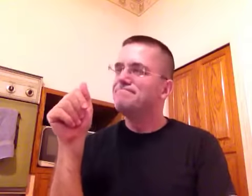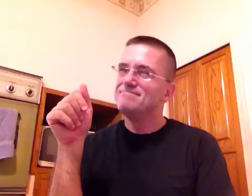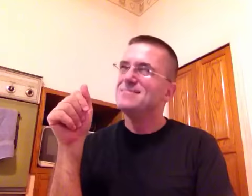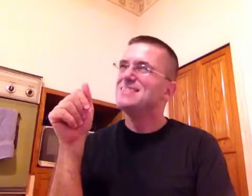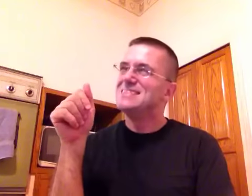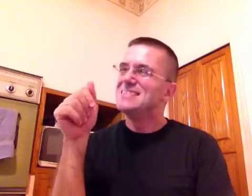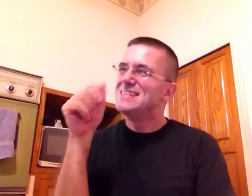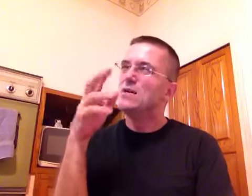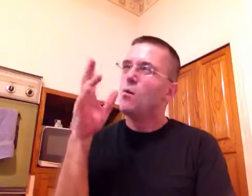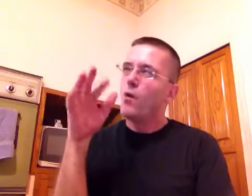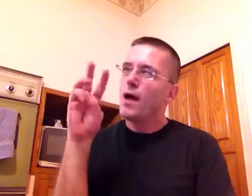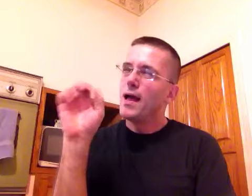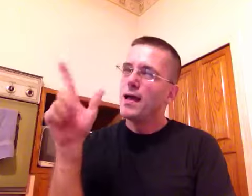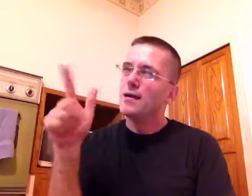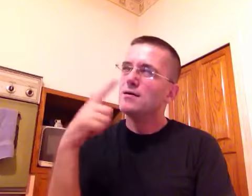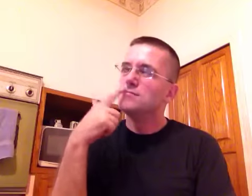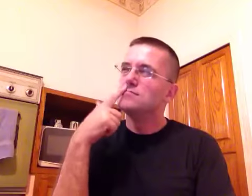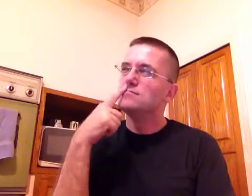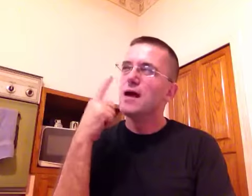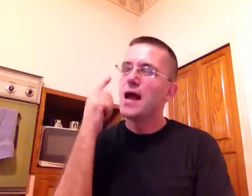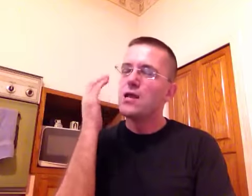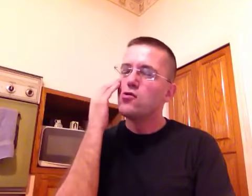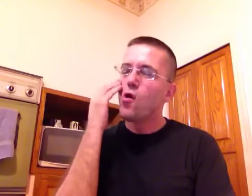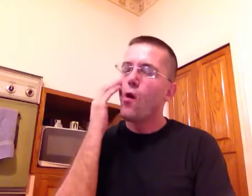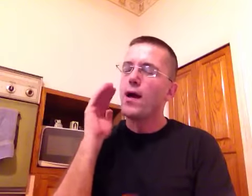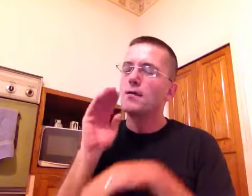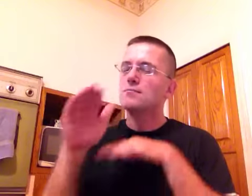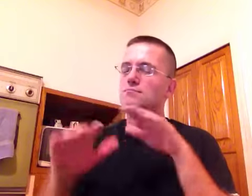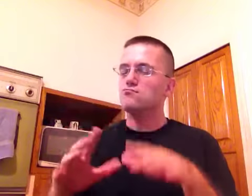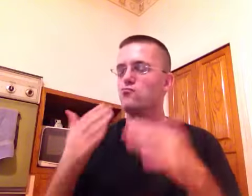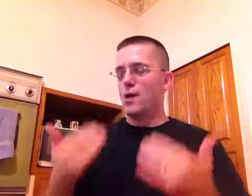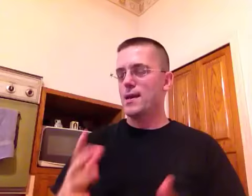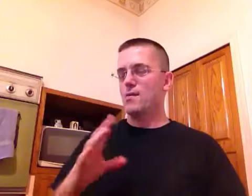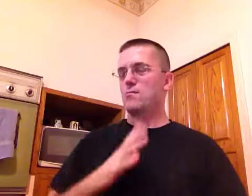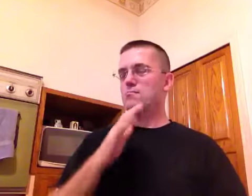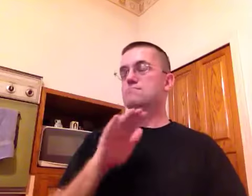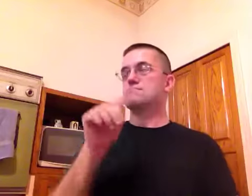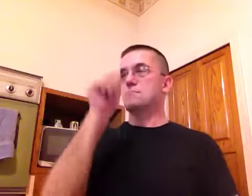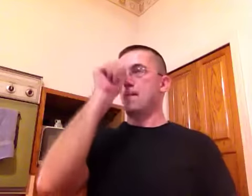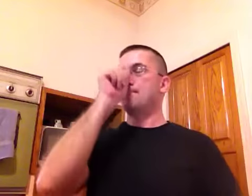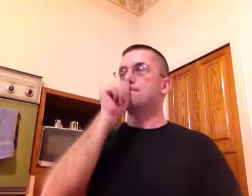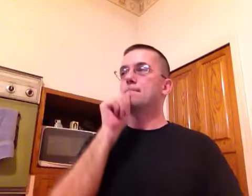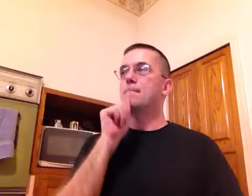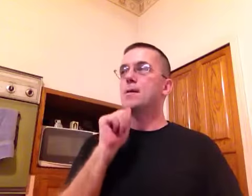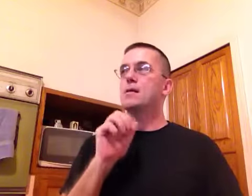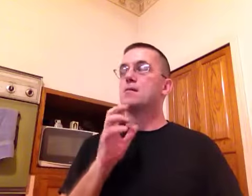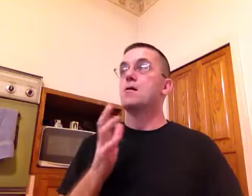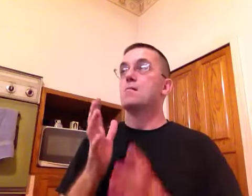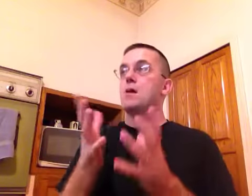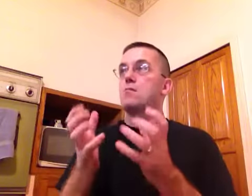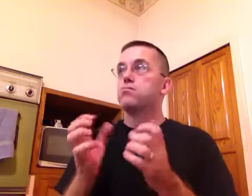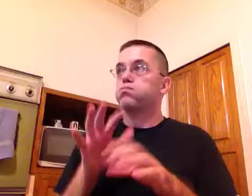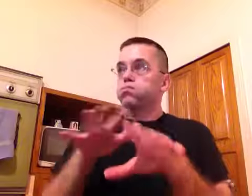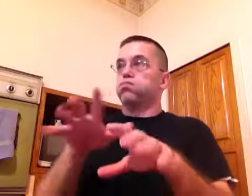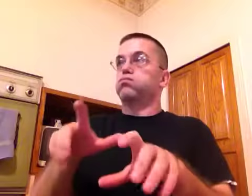that I just need to make another step. This is fine, and I'm patient. I'm not, like, anxious. Well, the step is not